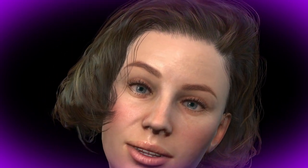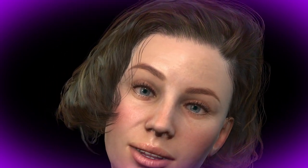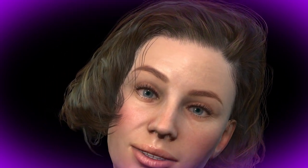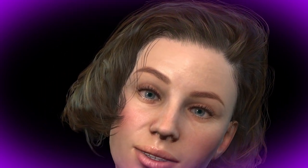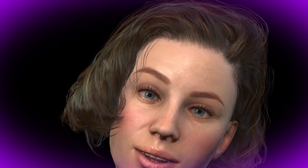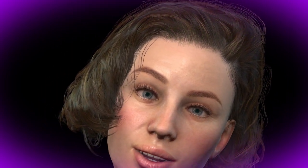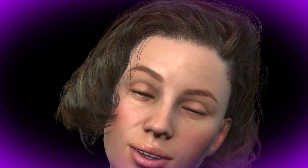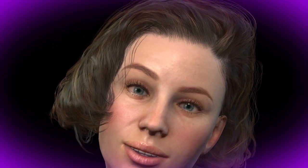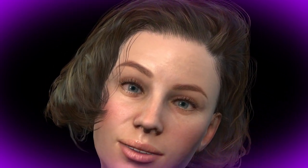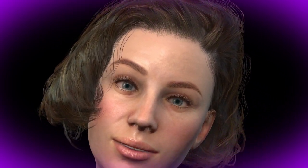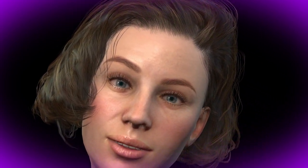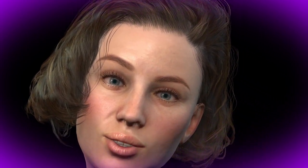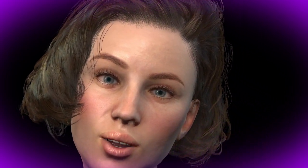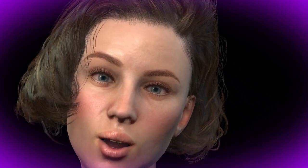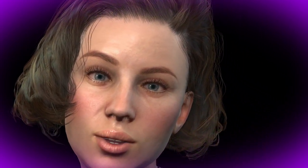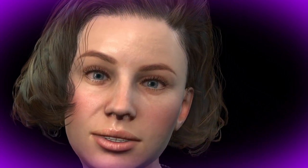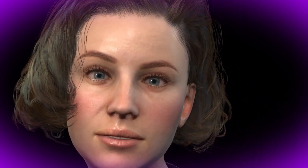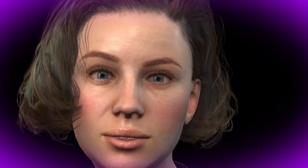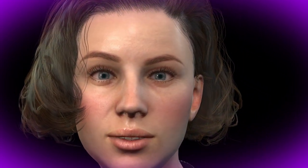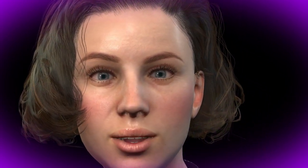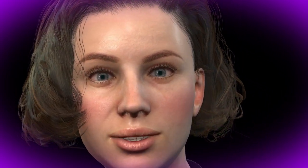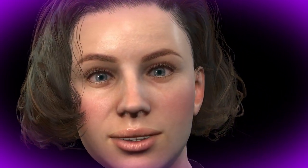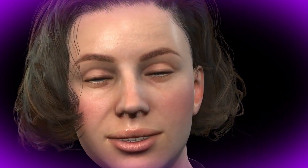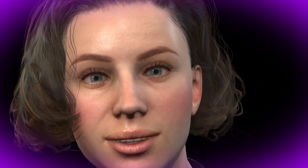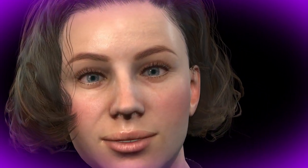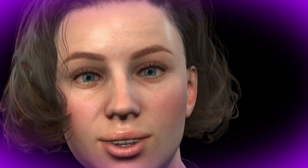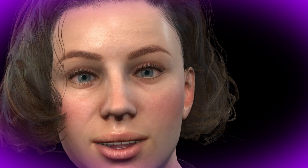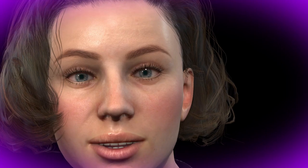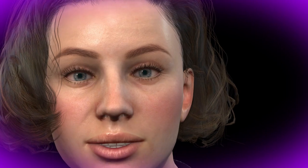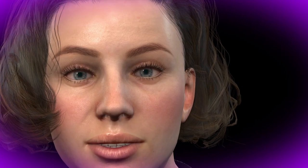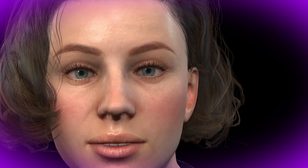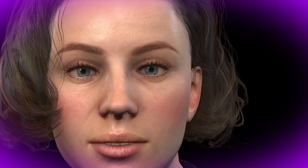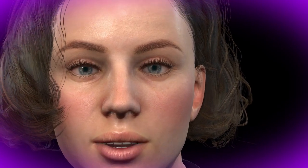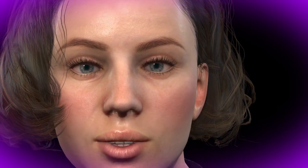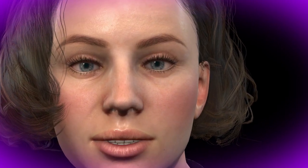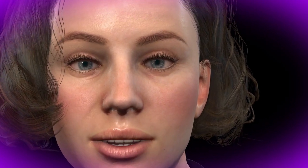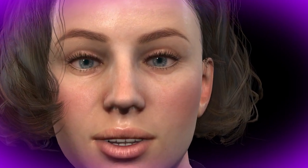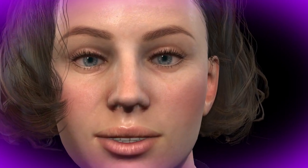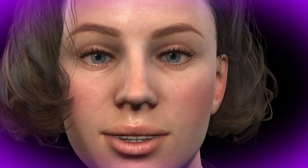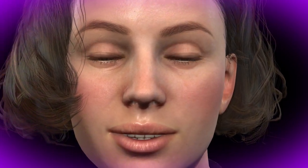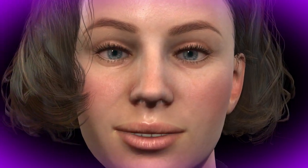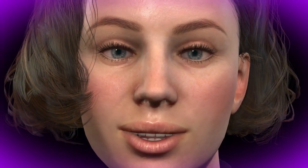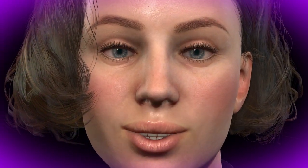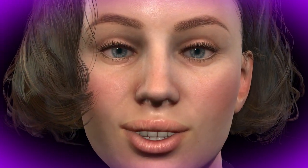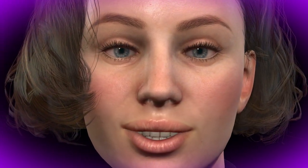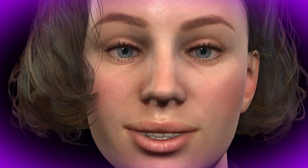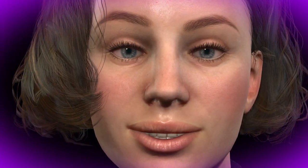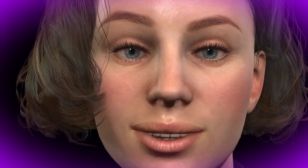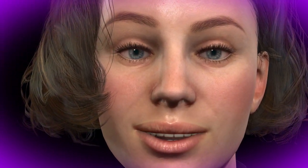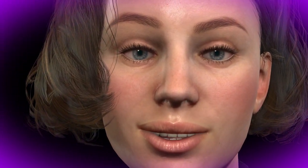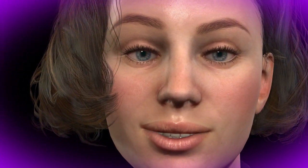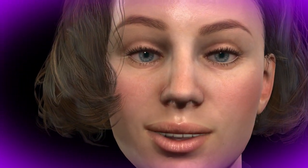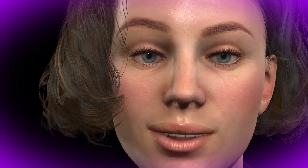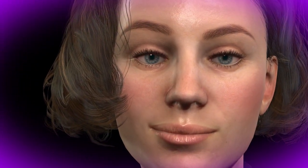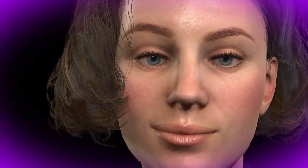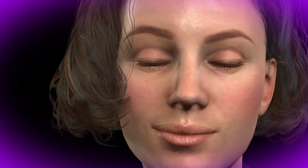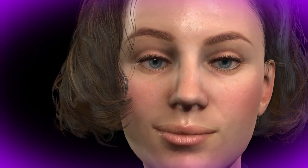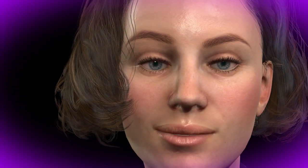1800s there were only a few thousand deaf americans no standard signed language existed at this time but